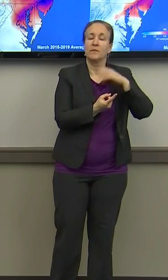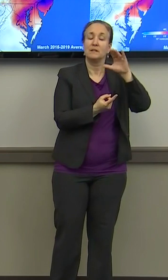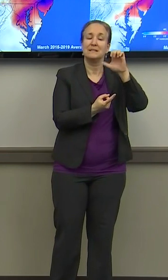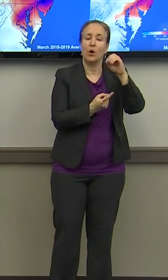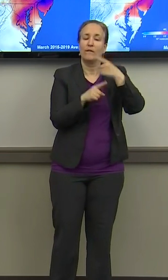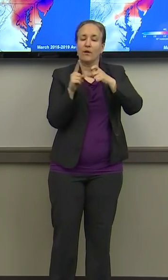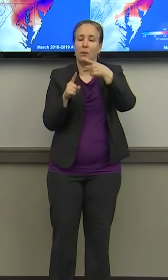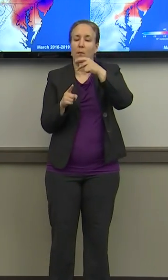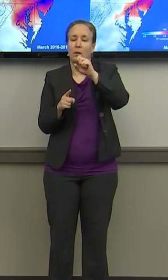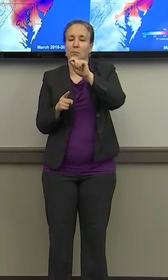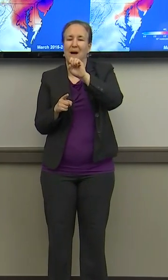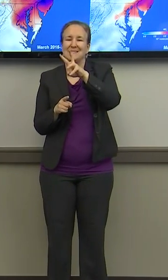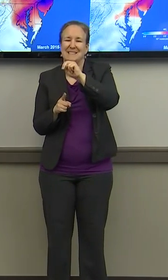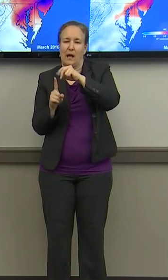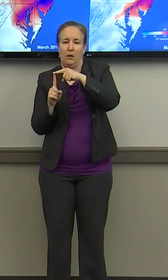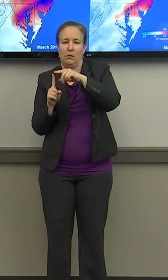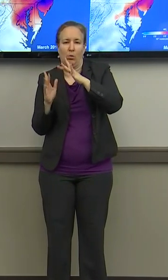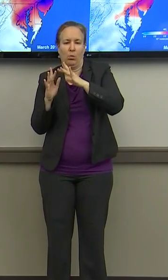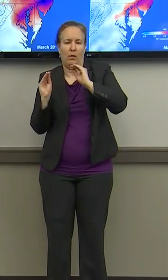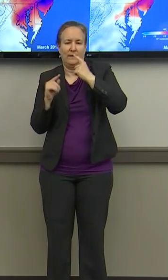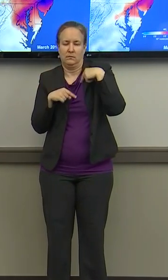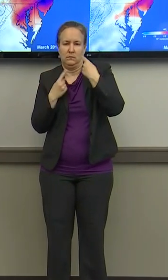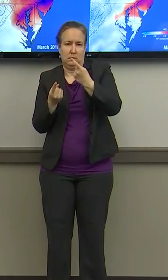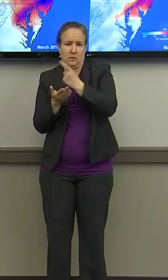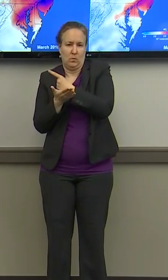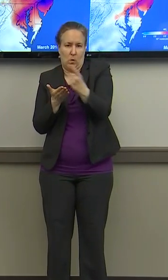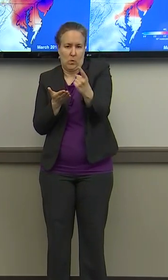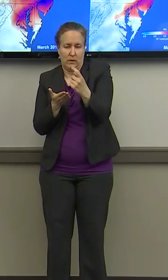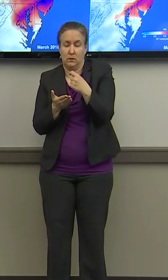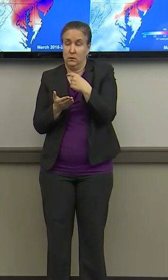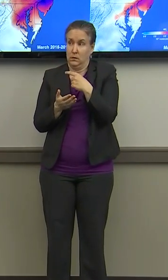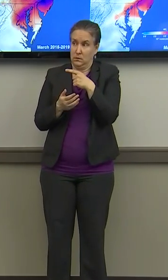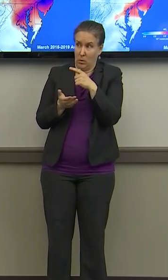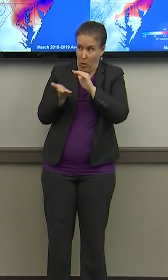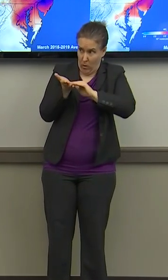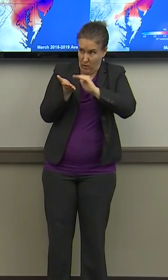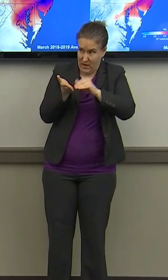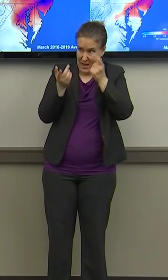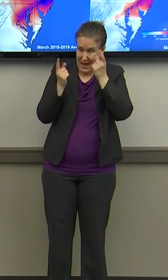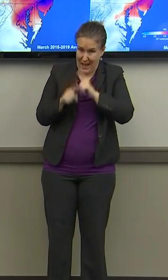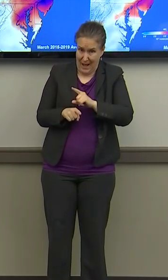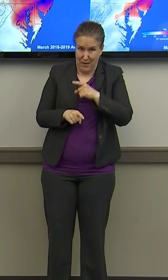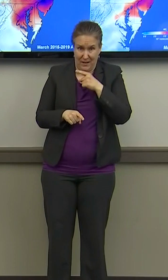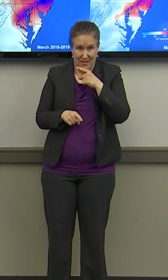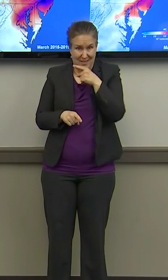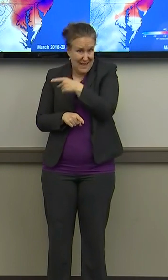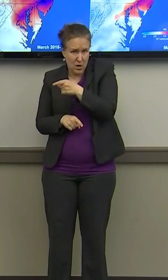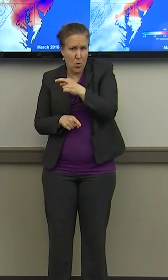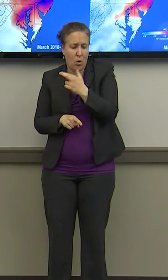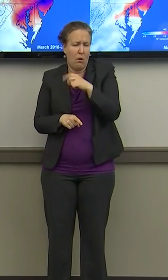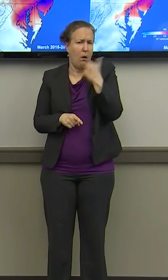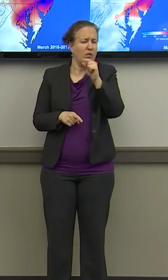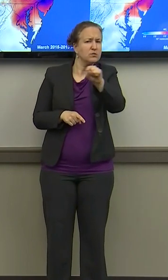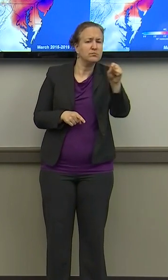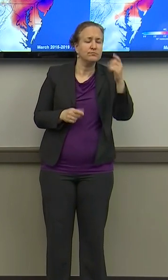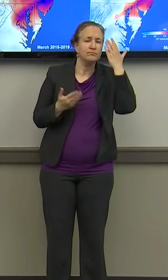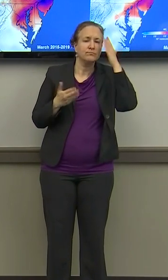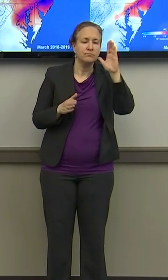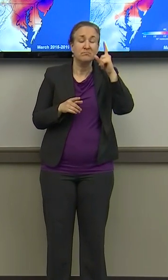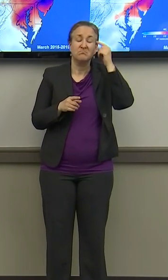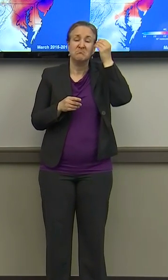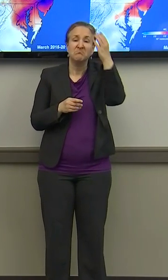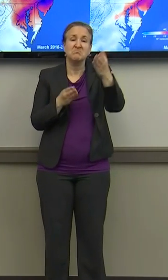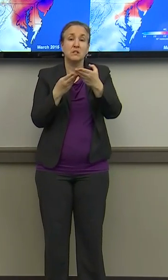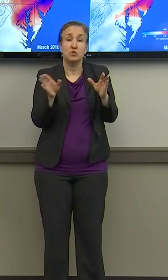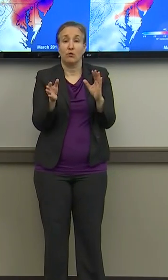CEO at Pottstown. So I'm not sure if any of those layoffs happened at Pottstown or not. I will say, just as a